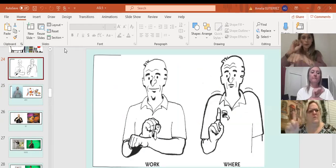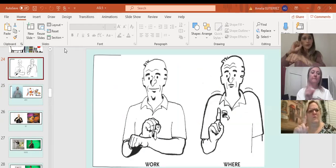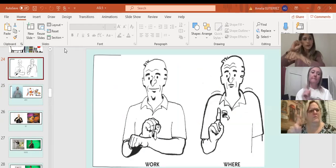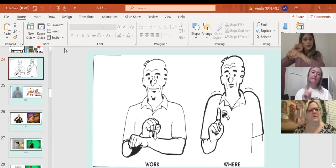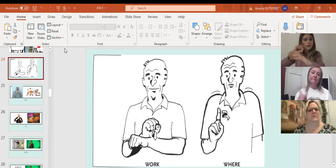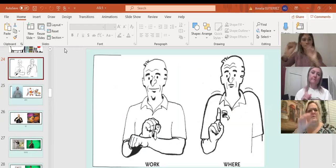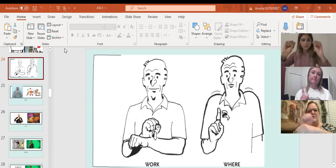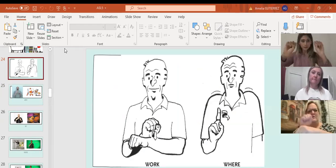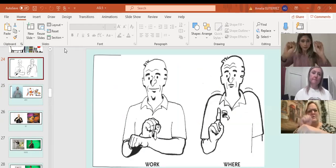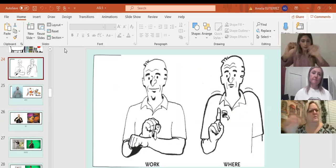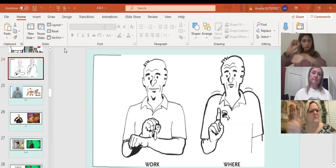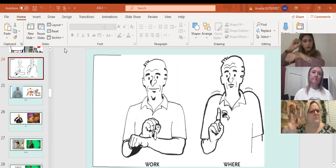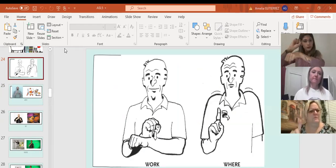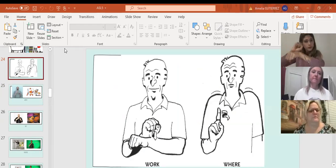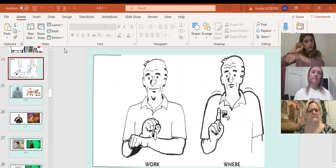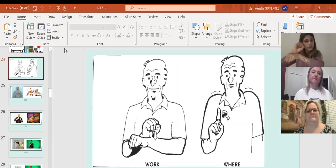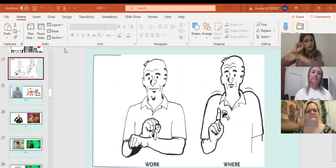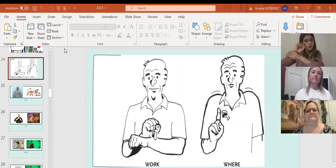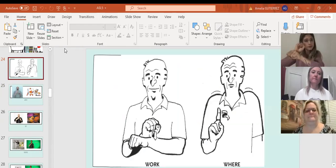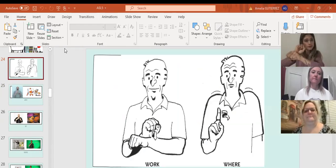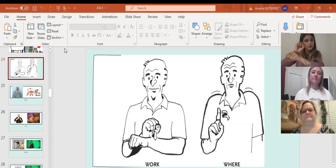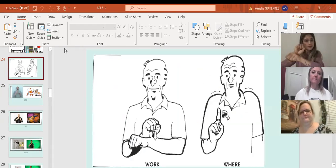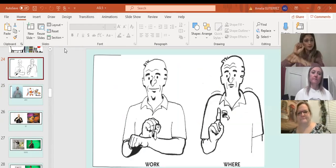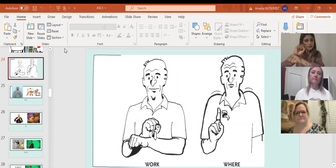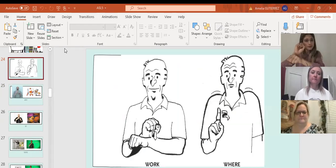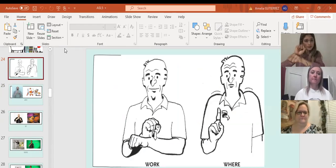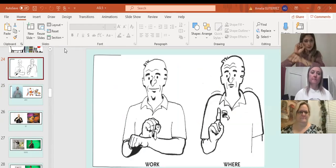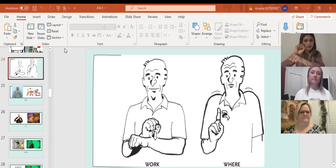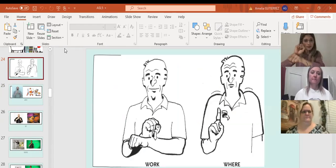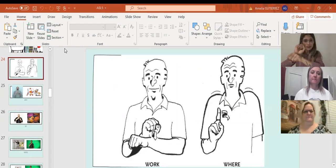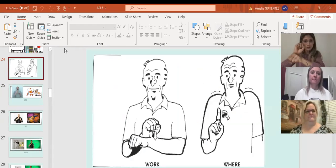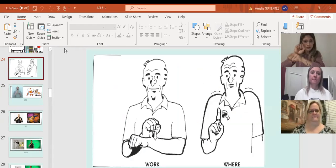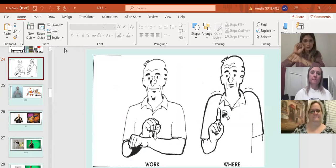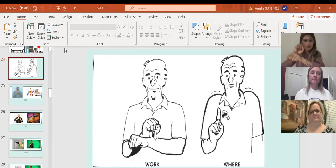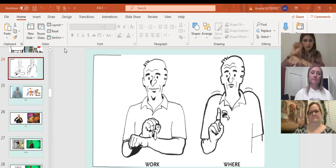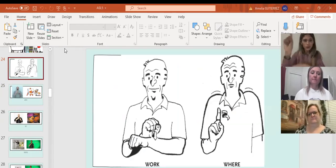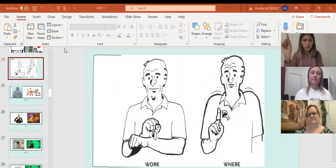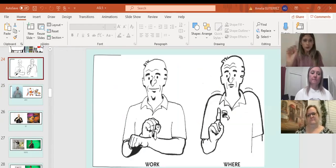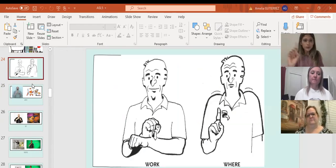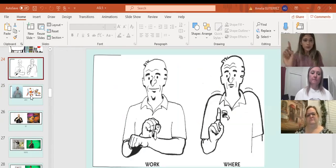like where do you work?